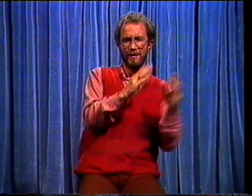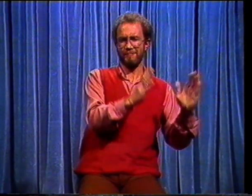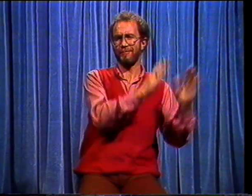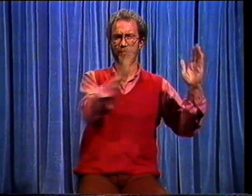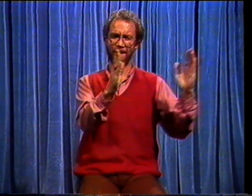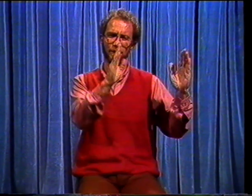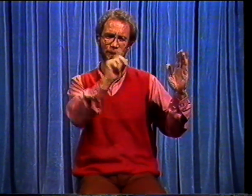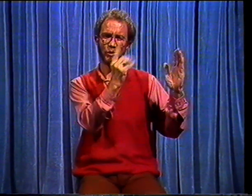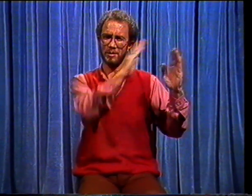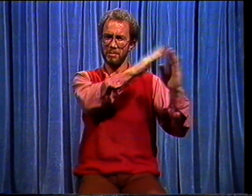the first installment.